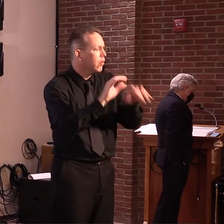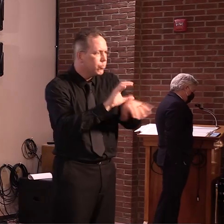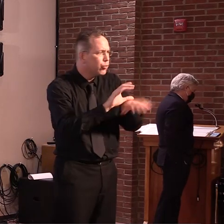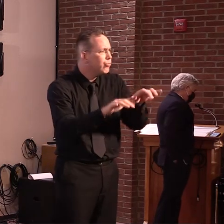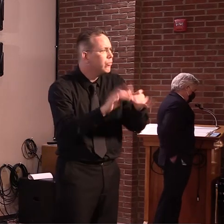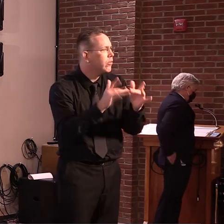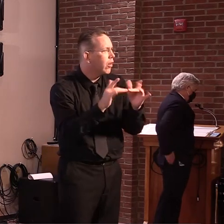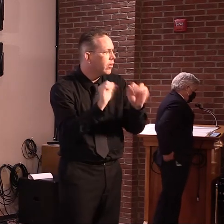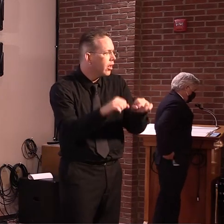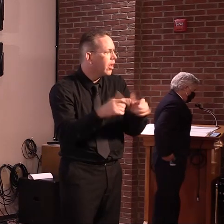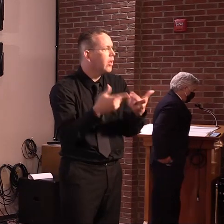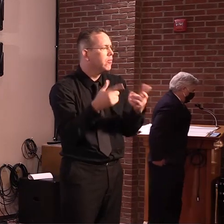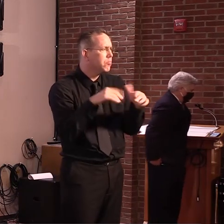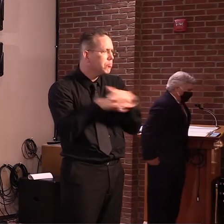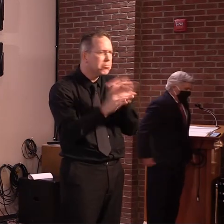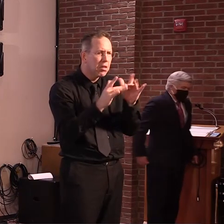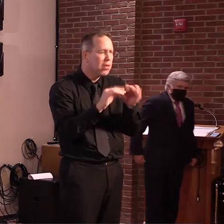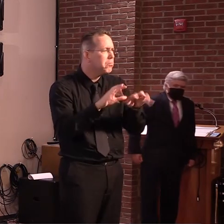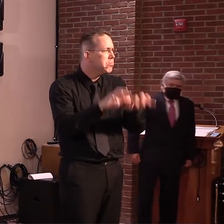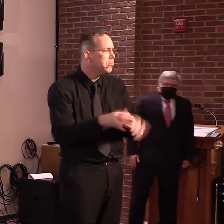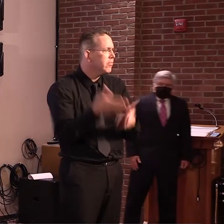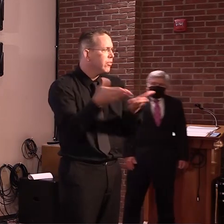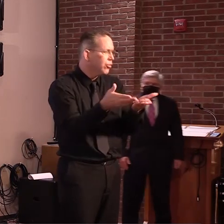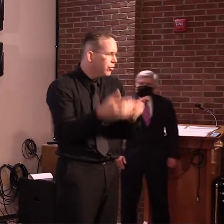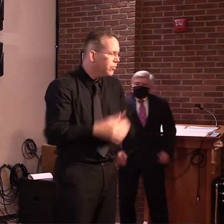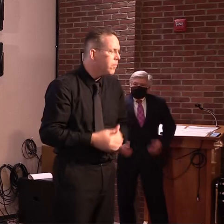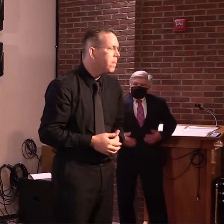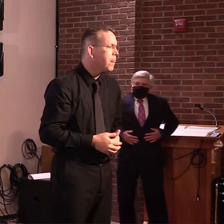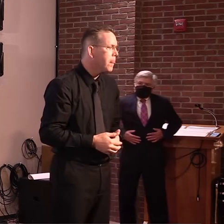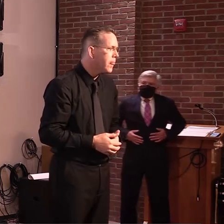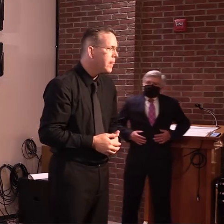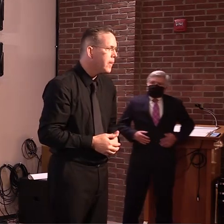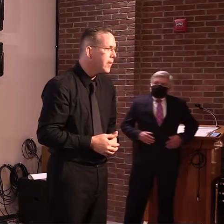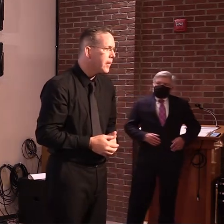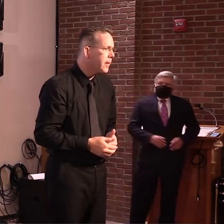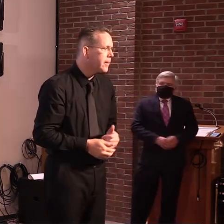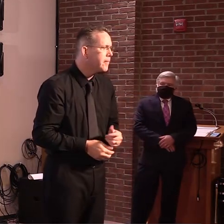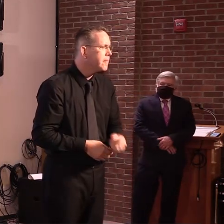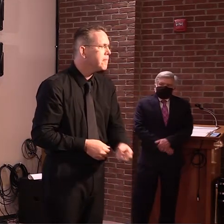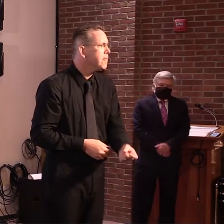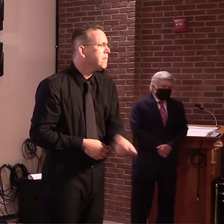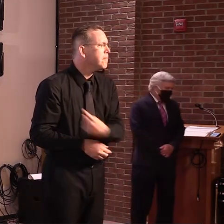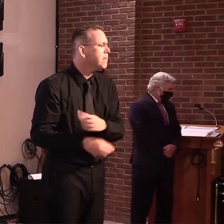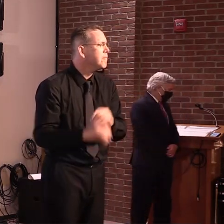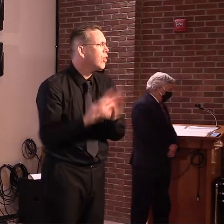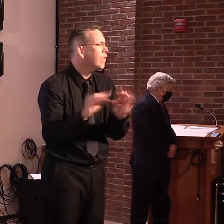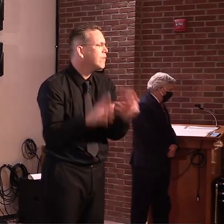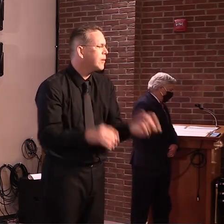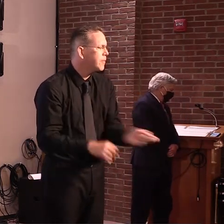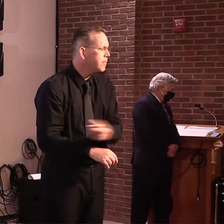Okay, great, thank you. And Dan, if I can get a clarification,